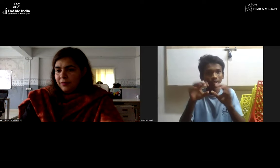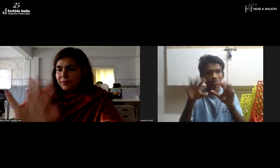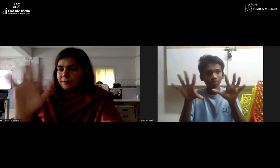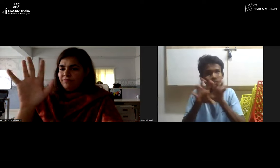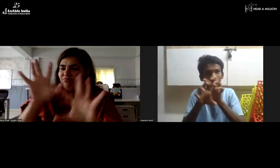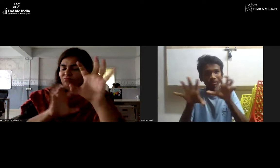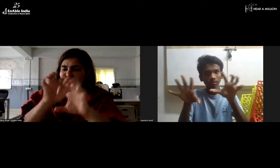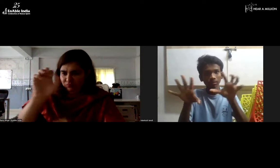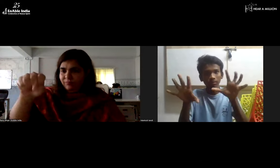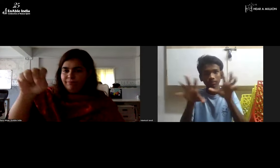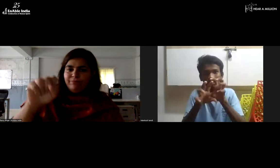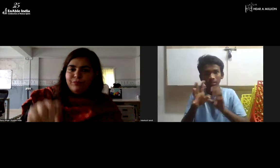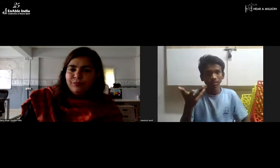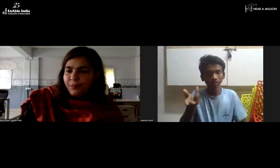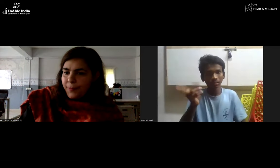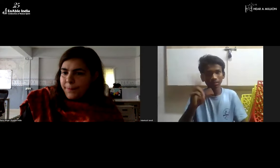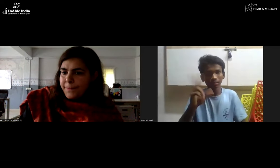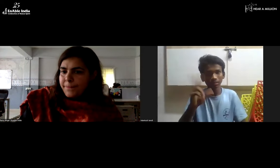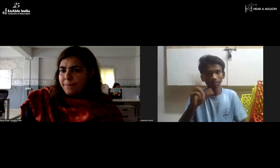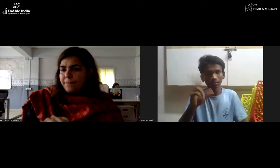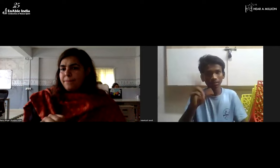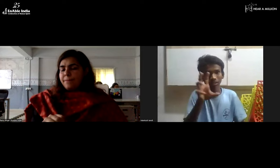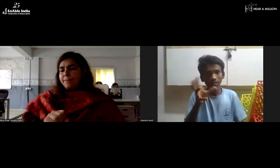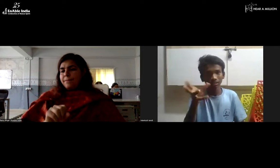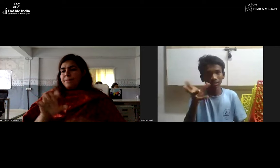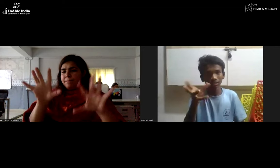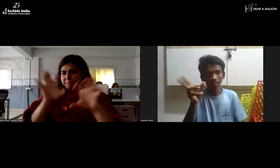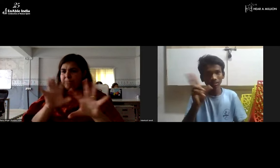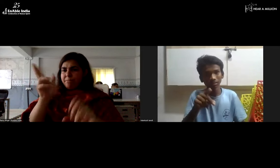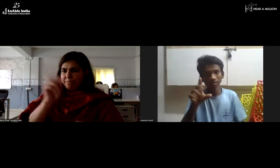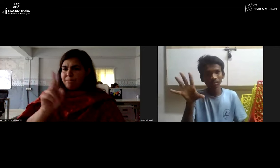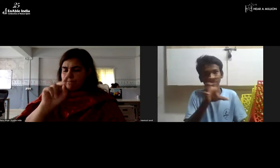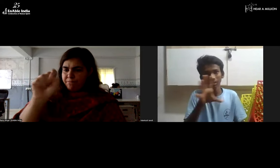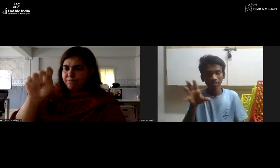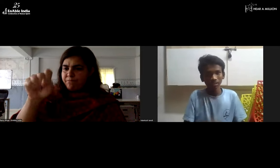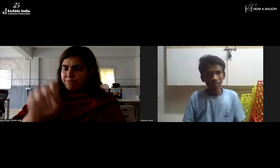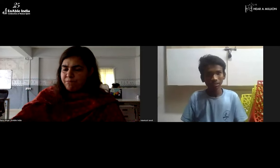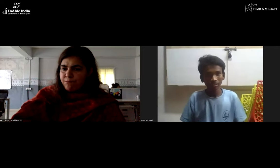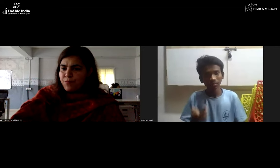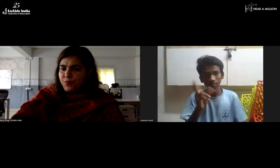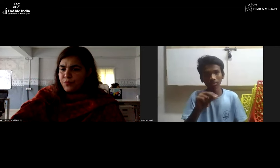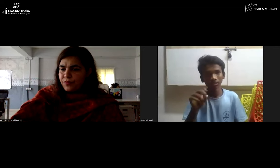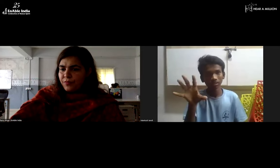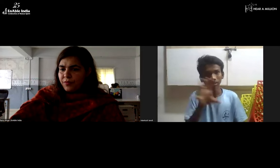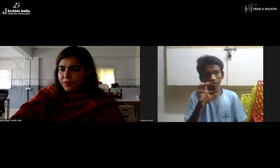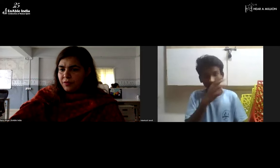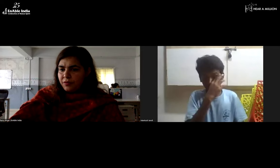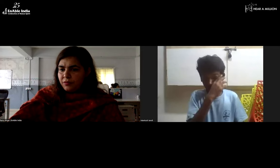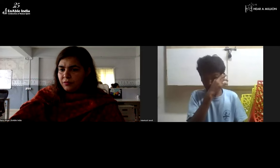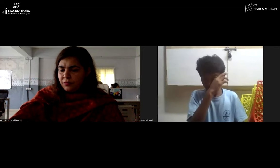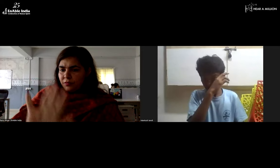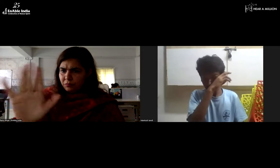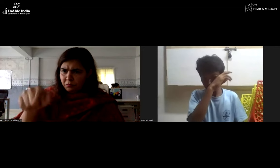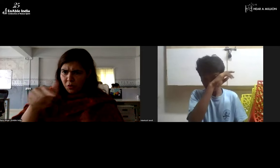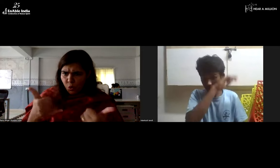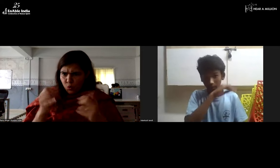then we are like, okay, now we have to think on our own. And when we show them, then they're like, oh wow, Mantosh, you are working so hard. So throughout the day, we are learning